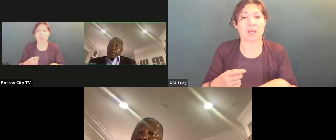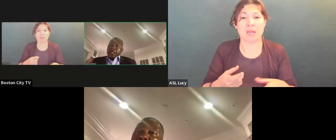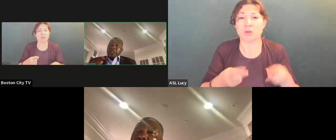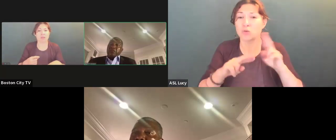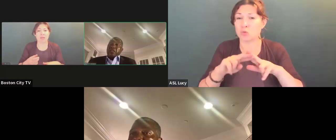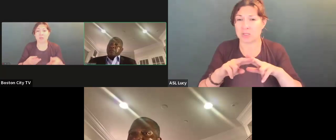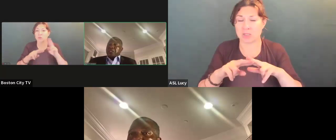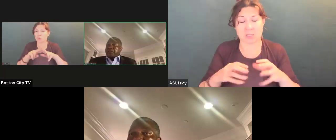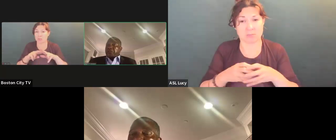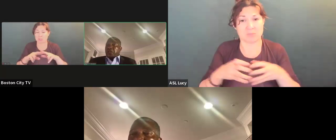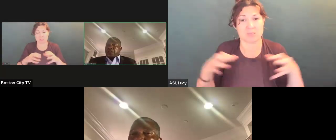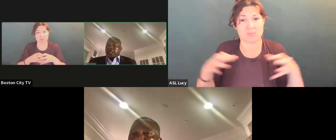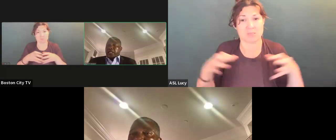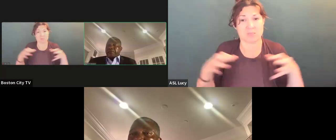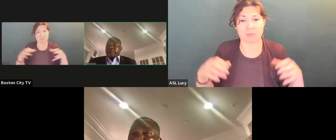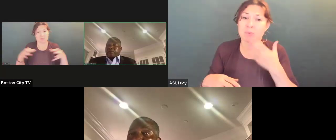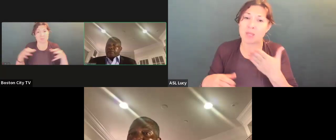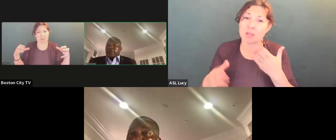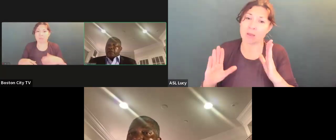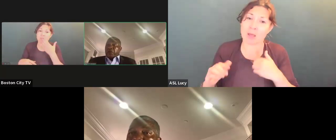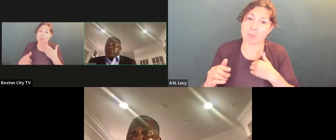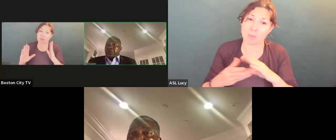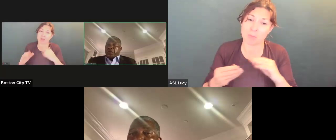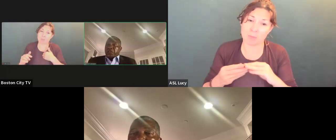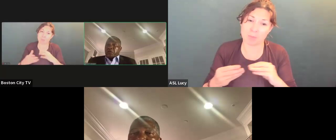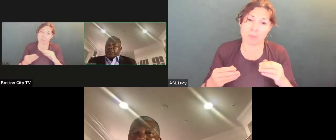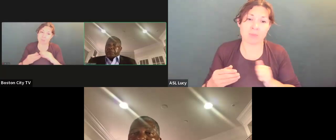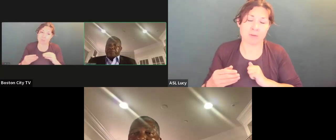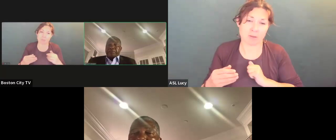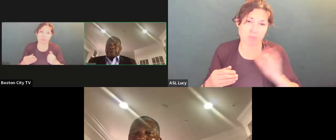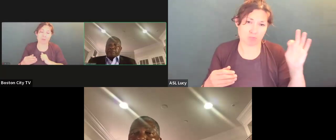Thank you for giving me time to talk tonight, Reverend Minyard Culpepper.